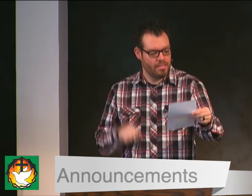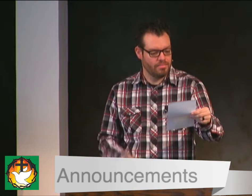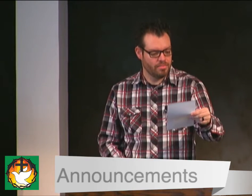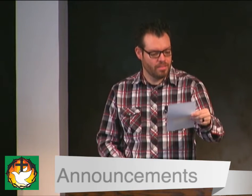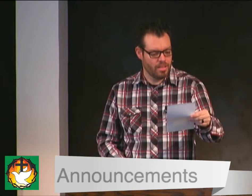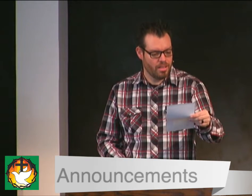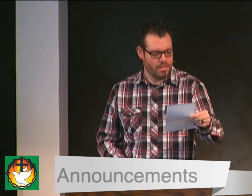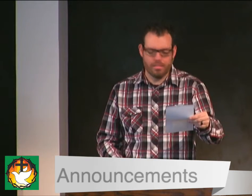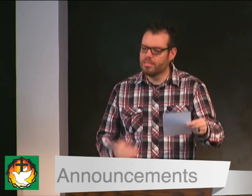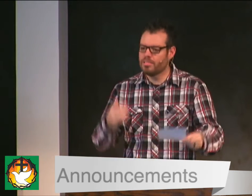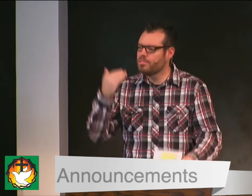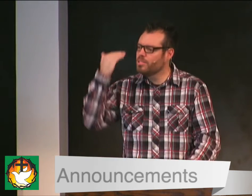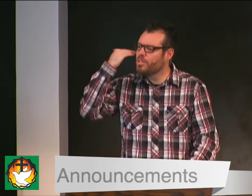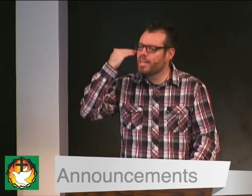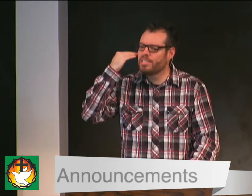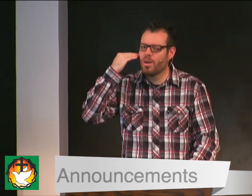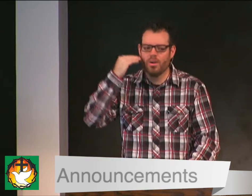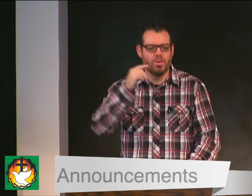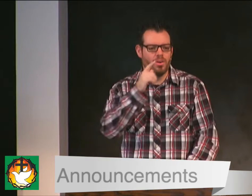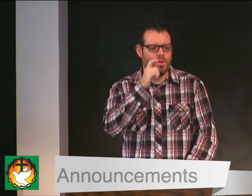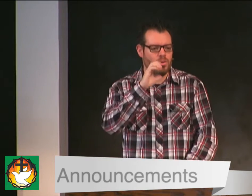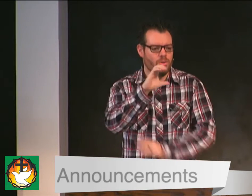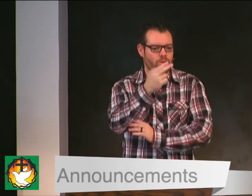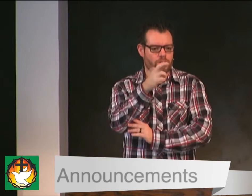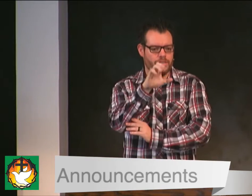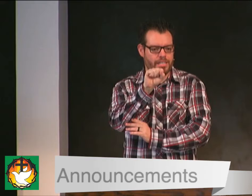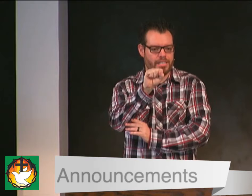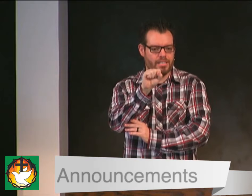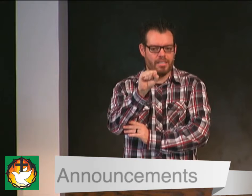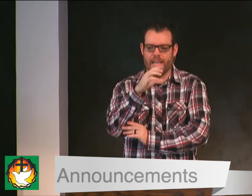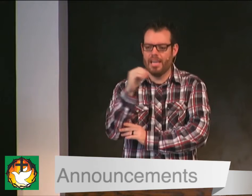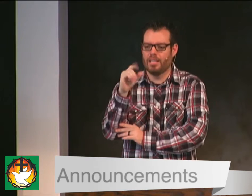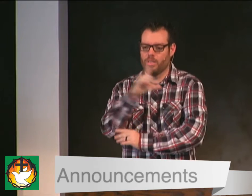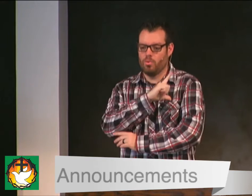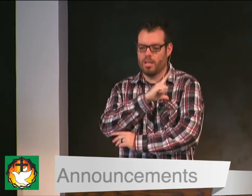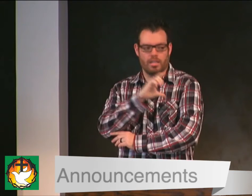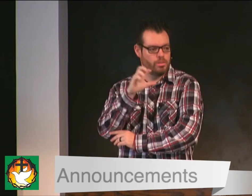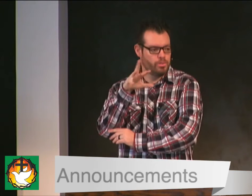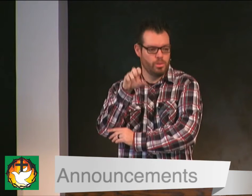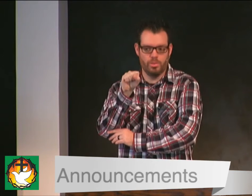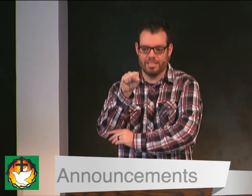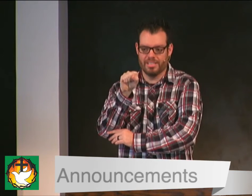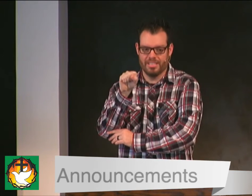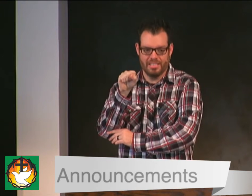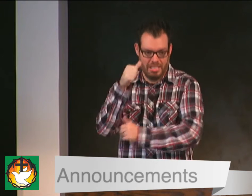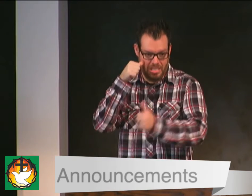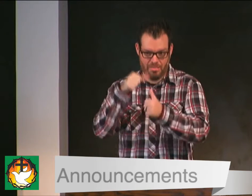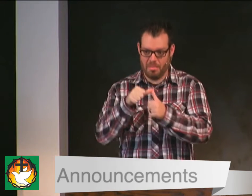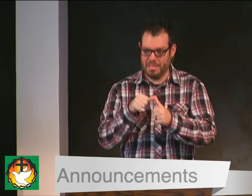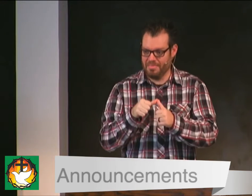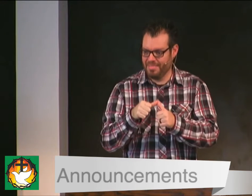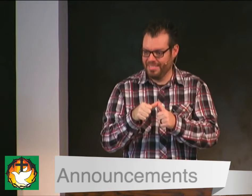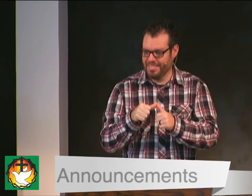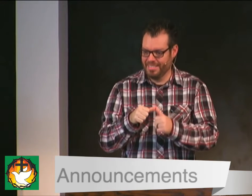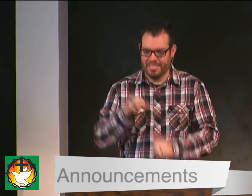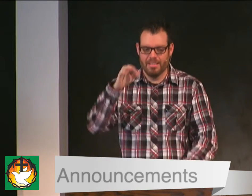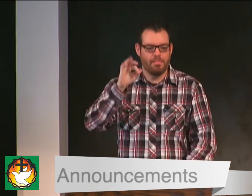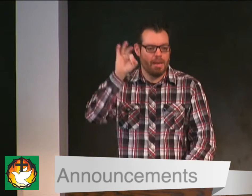Oh, yeah. Do you guys know who Chris and Lorella Cruz? Do you remember